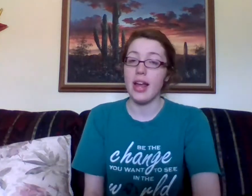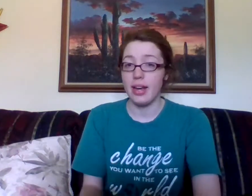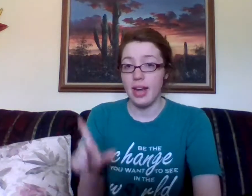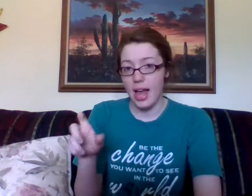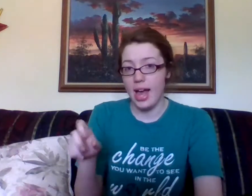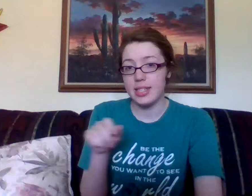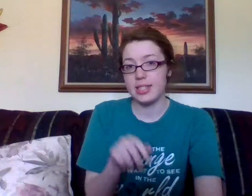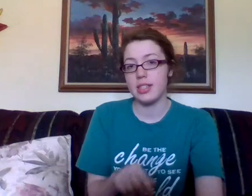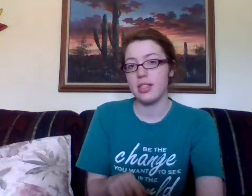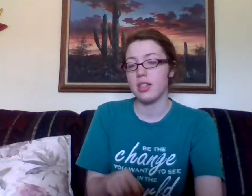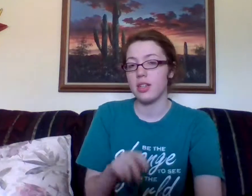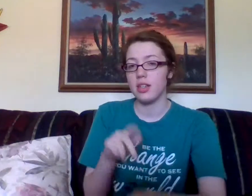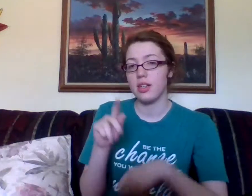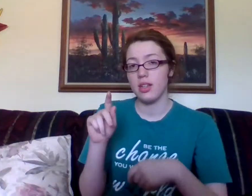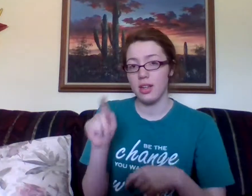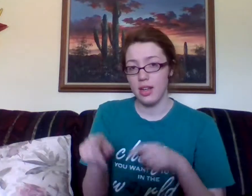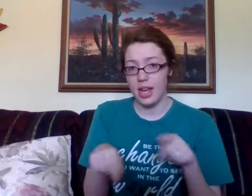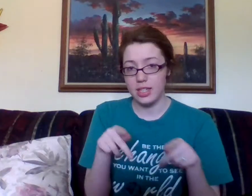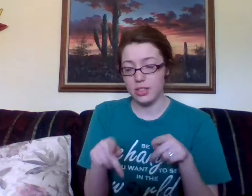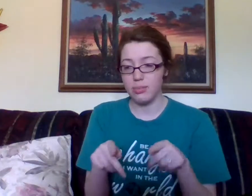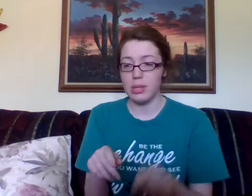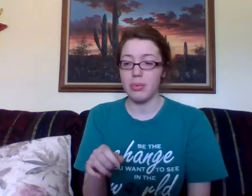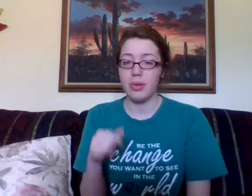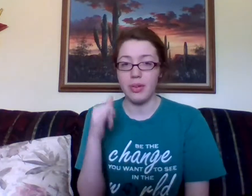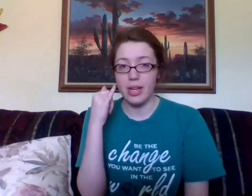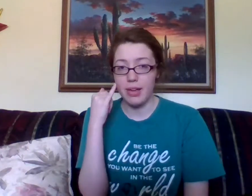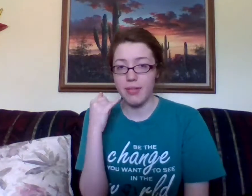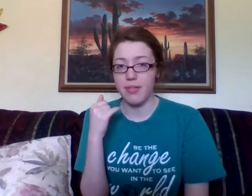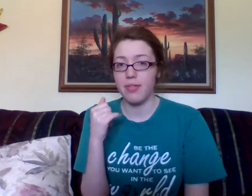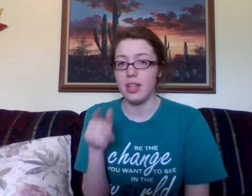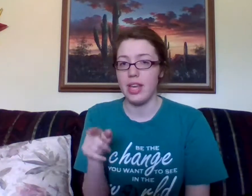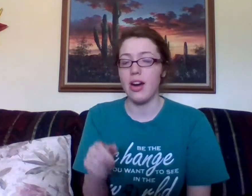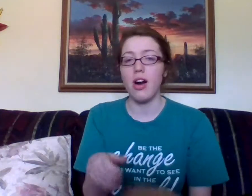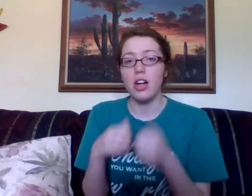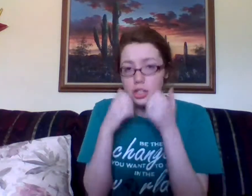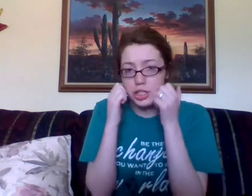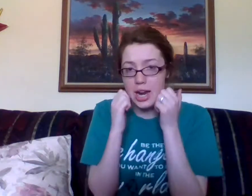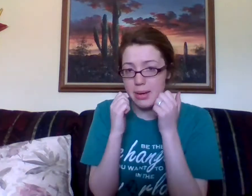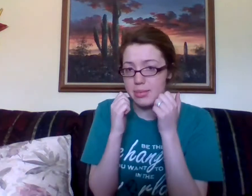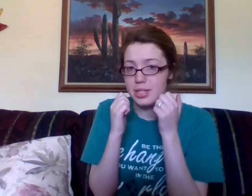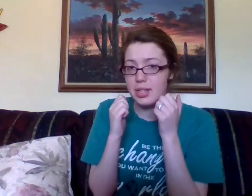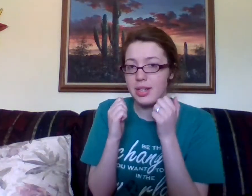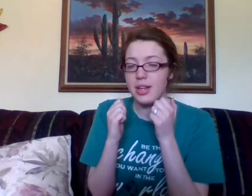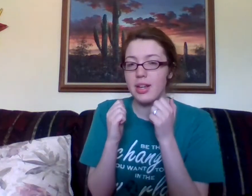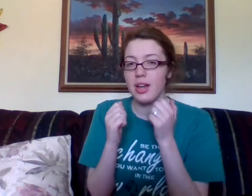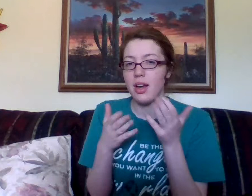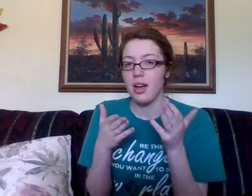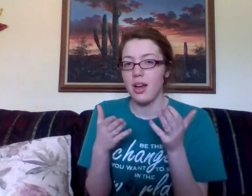and ask those people if they are ashamed